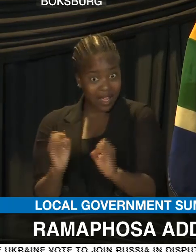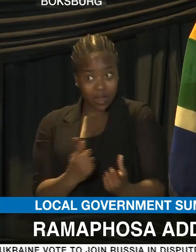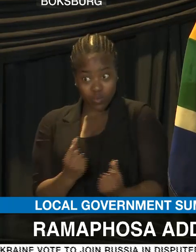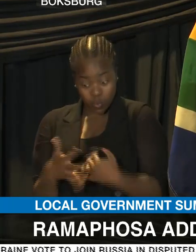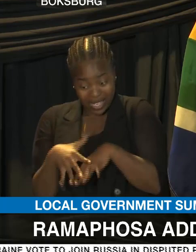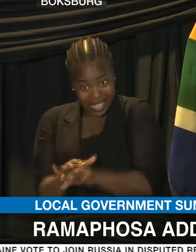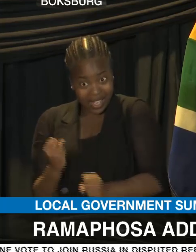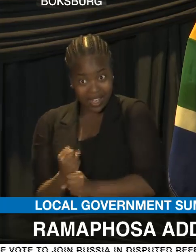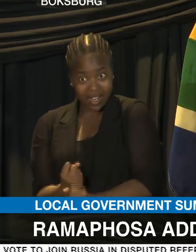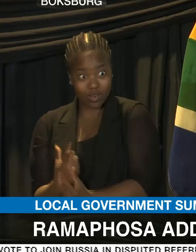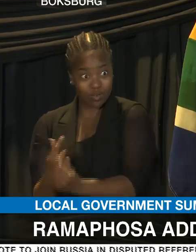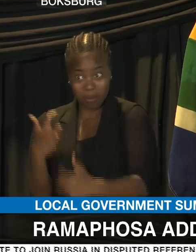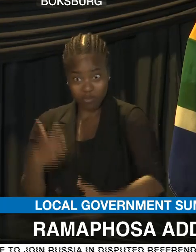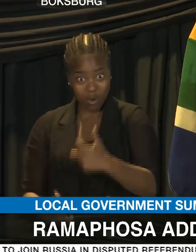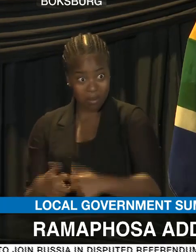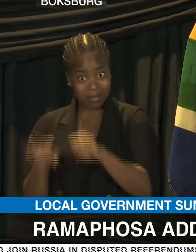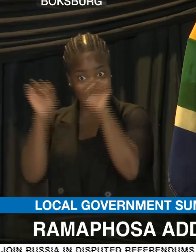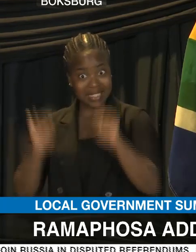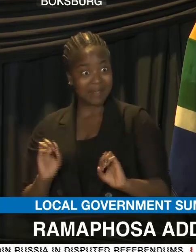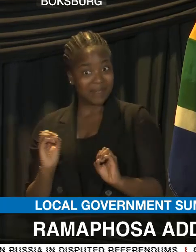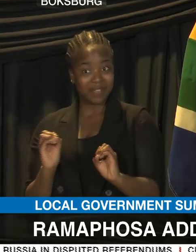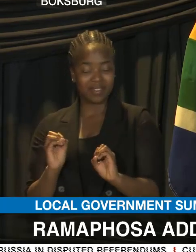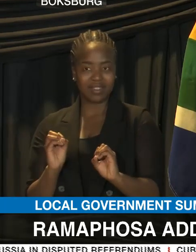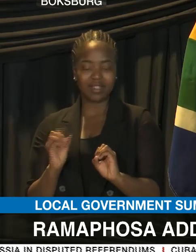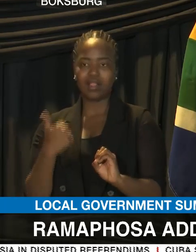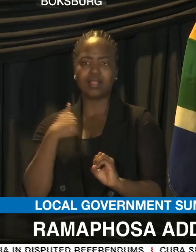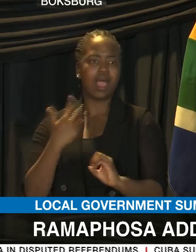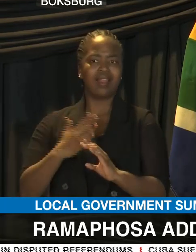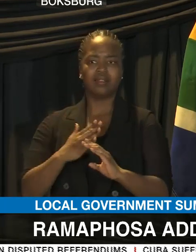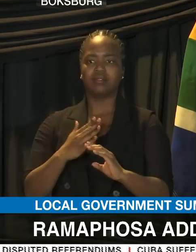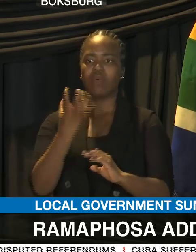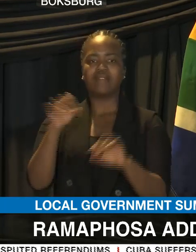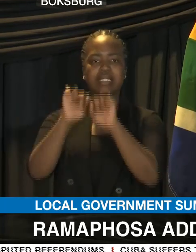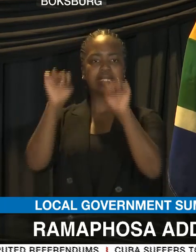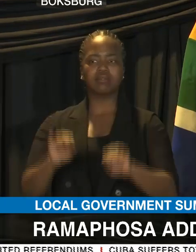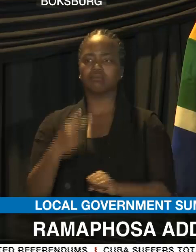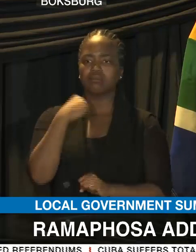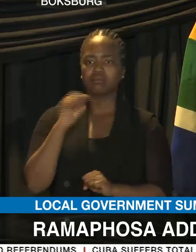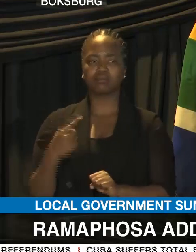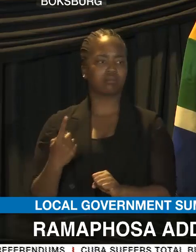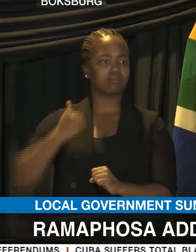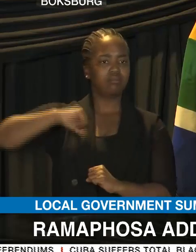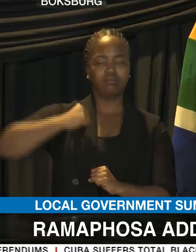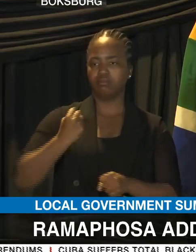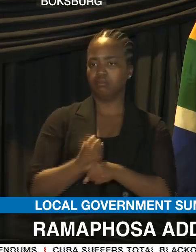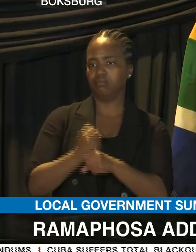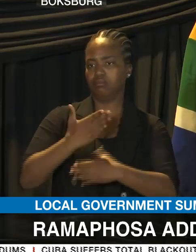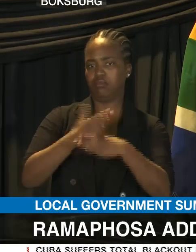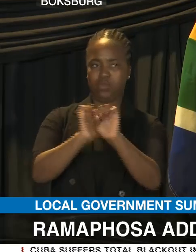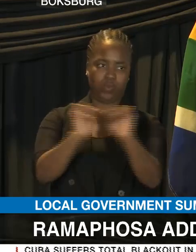the systemic problems that prevent local government from carrying out its